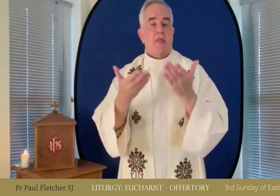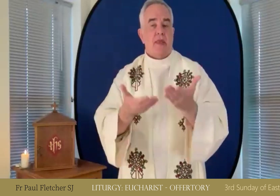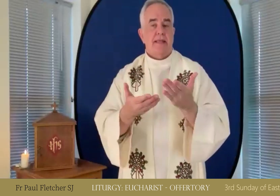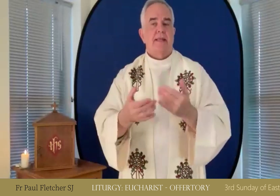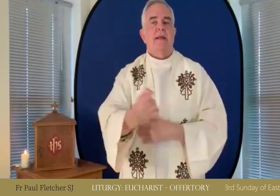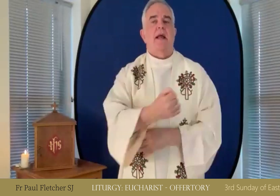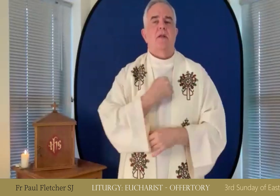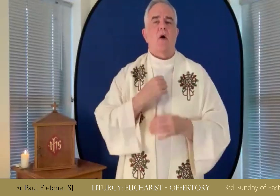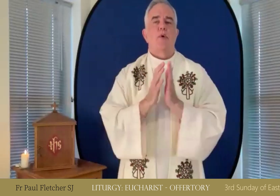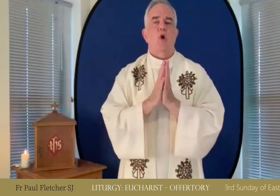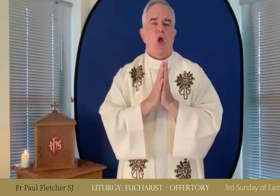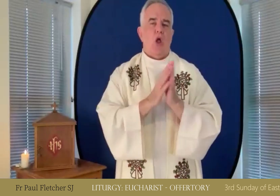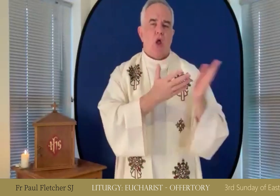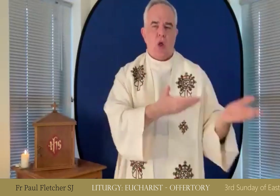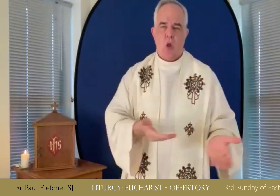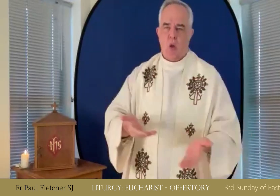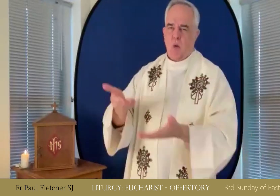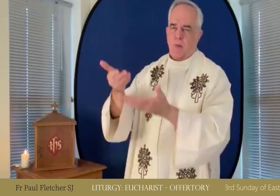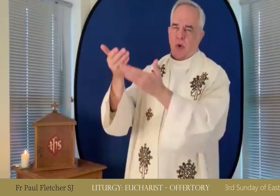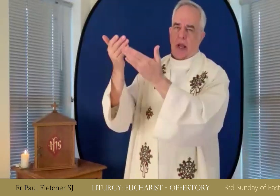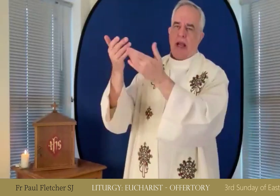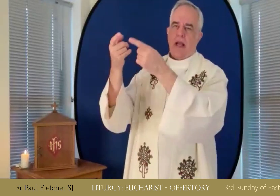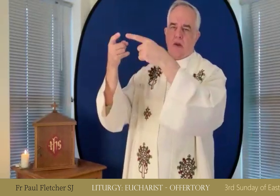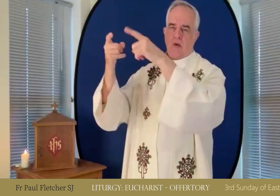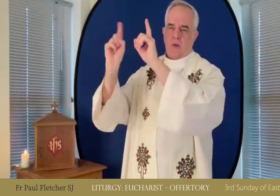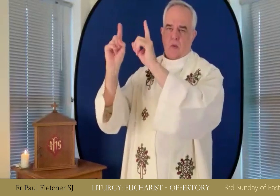This is our prayer. We pray to the Lord.